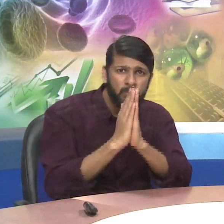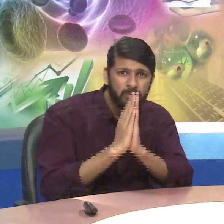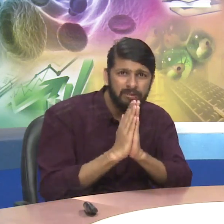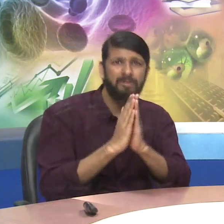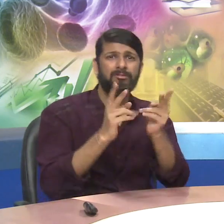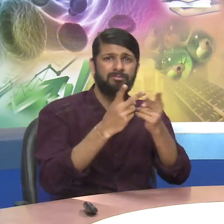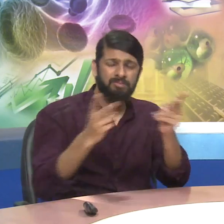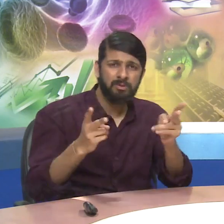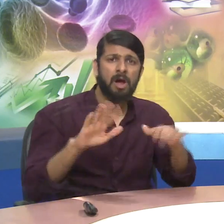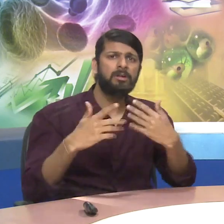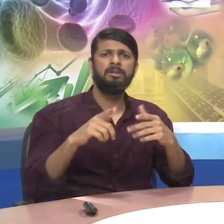harmonious